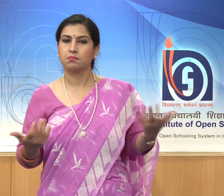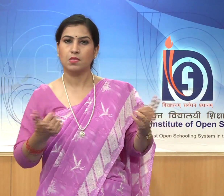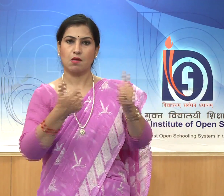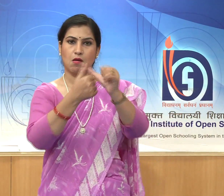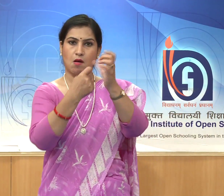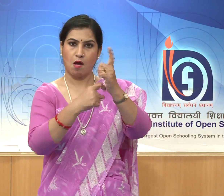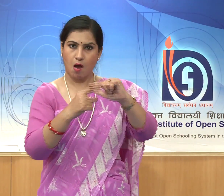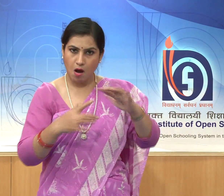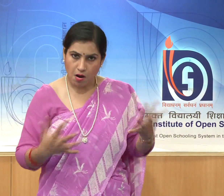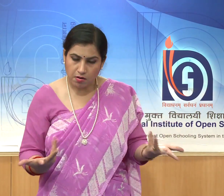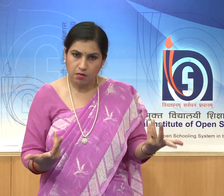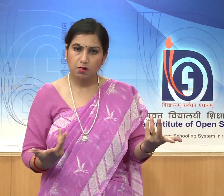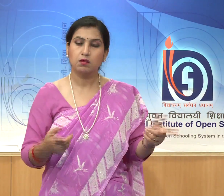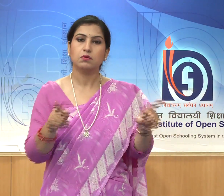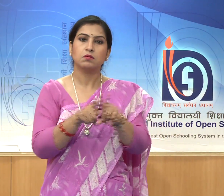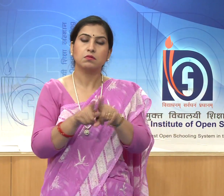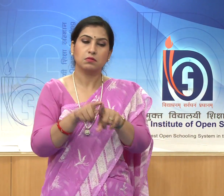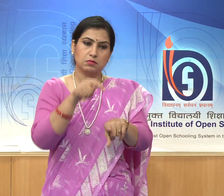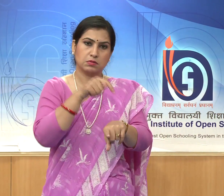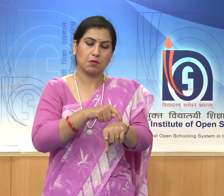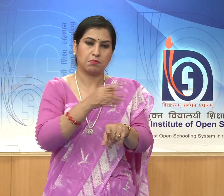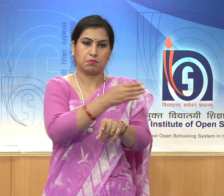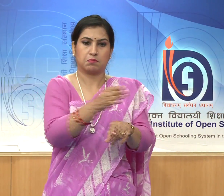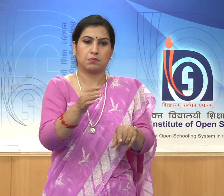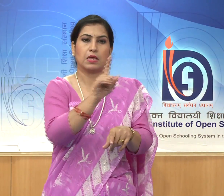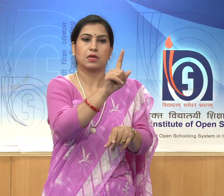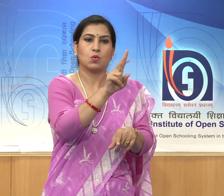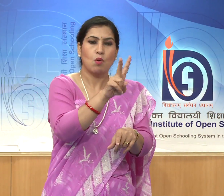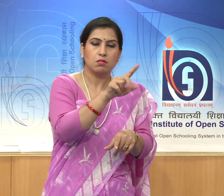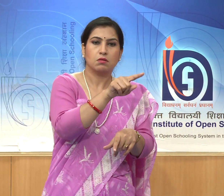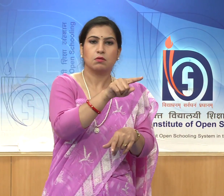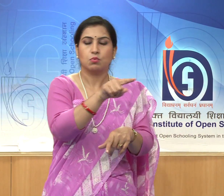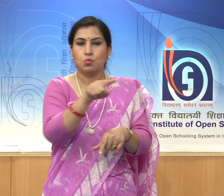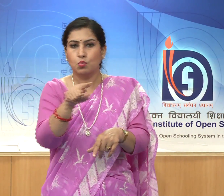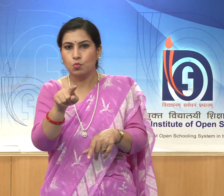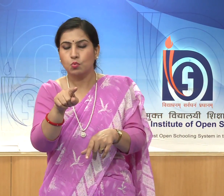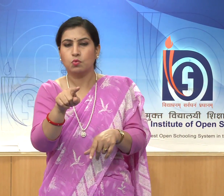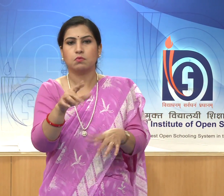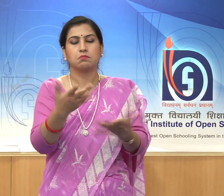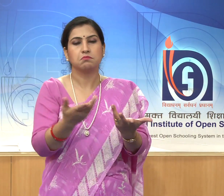art during 12th century CE,